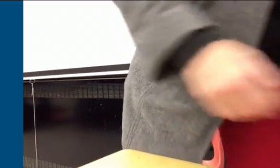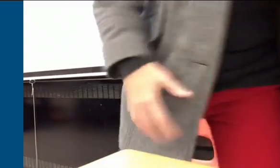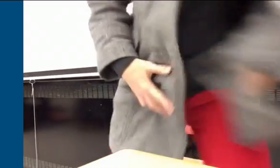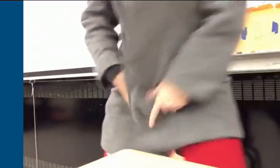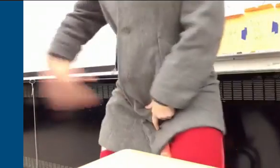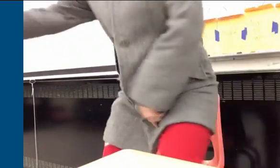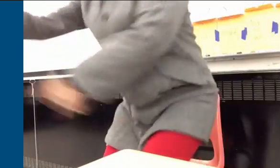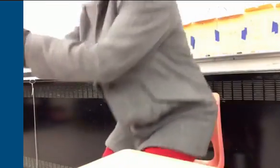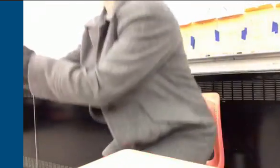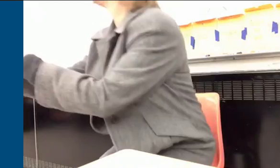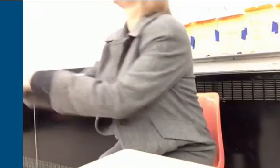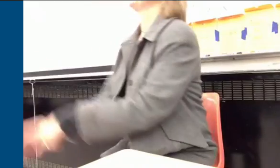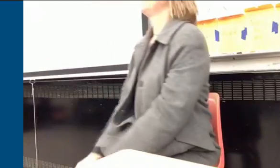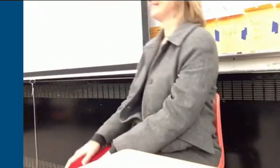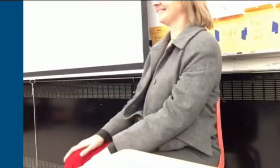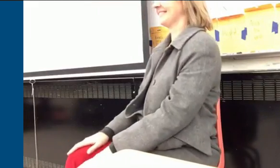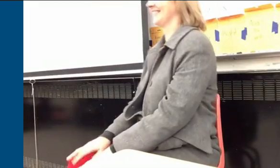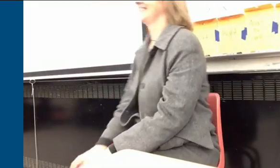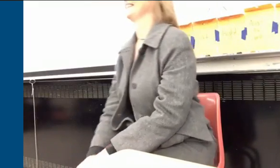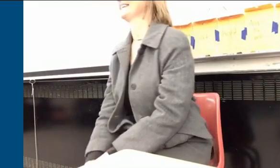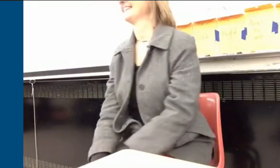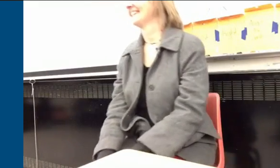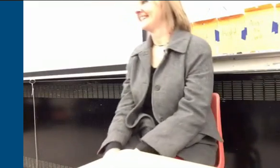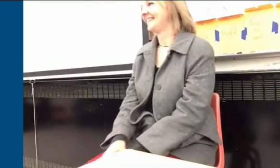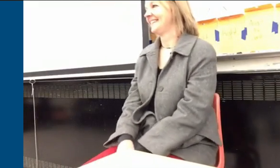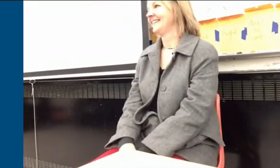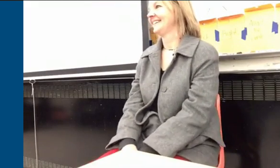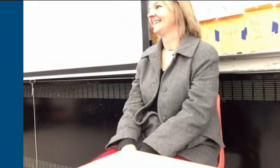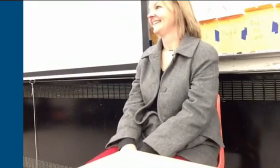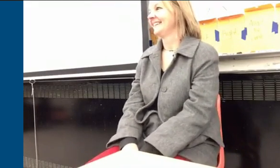1 minute. Wait, you can get one.